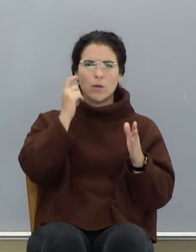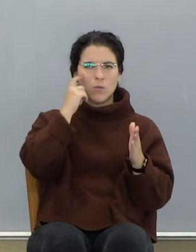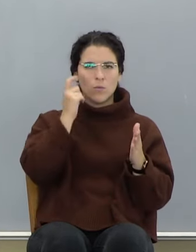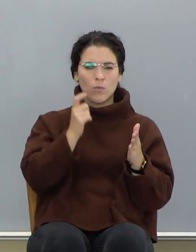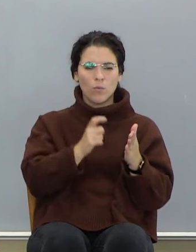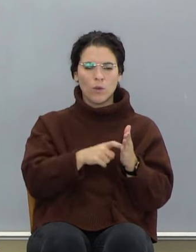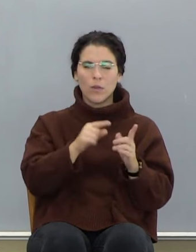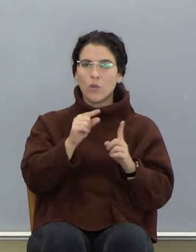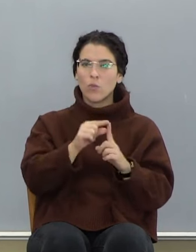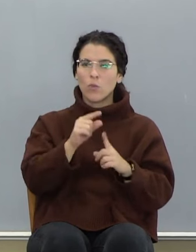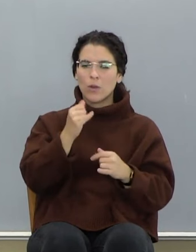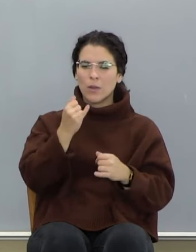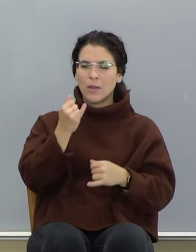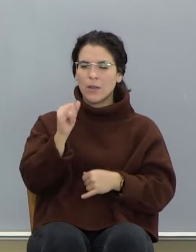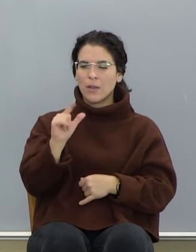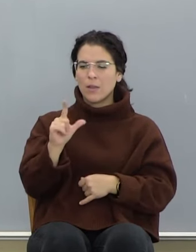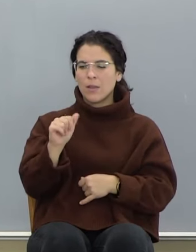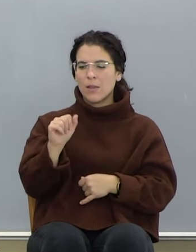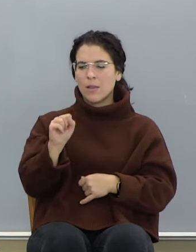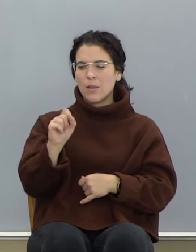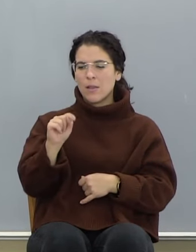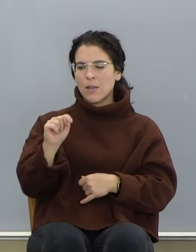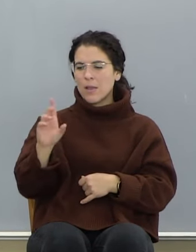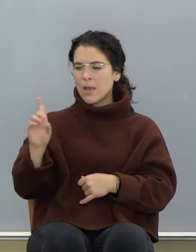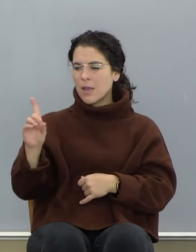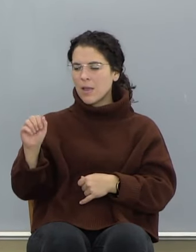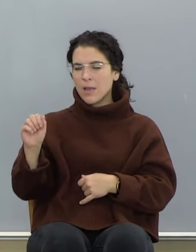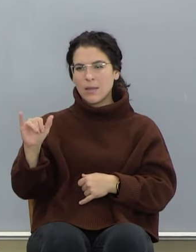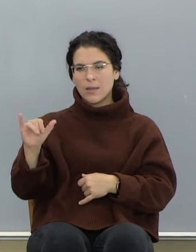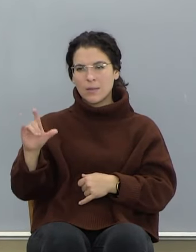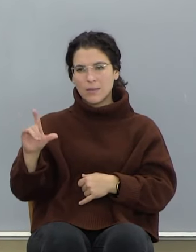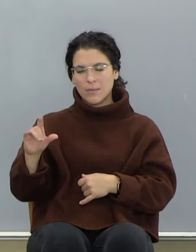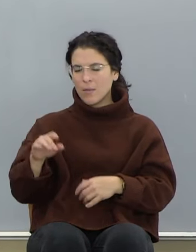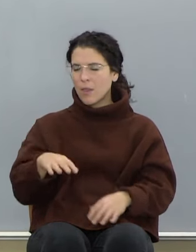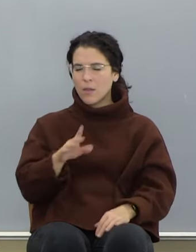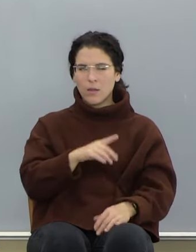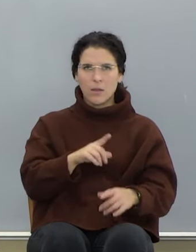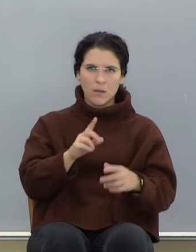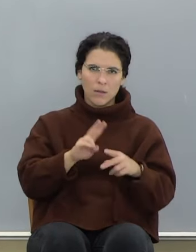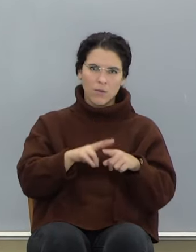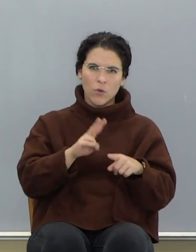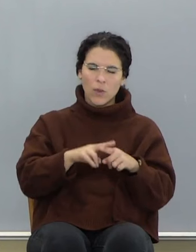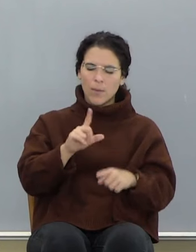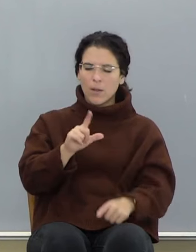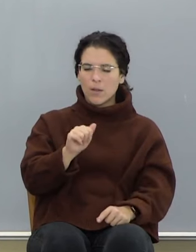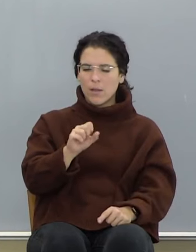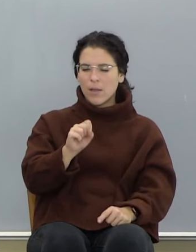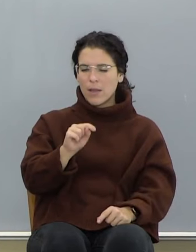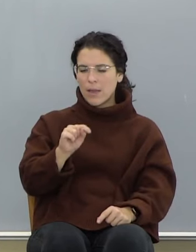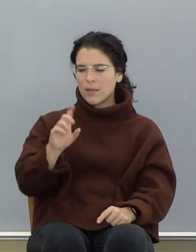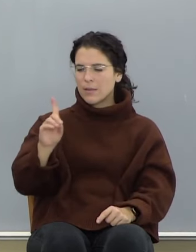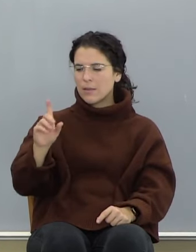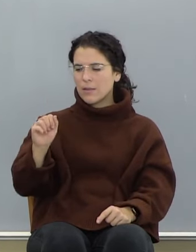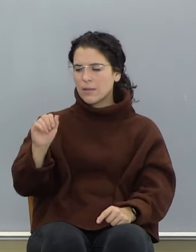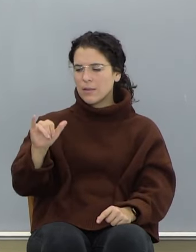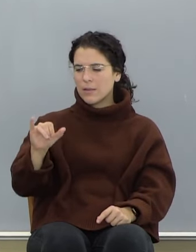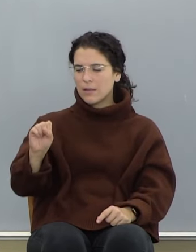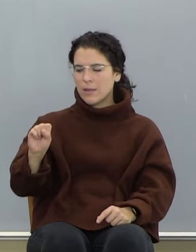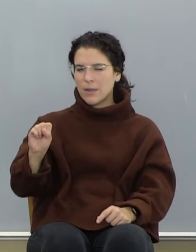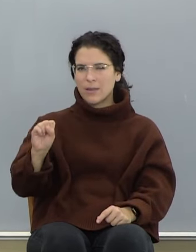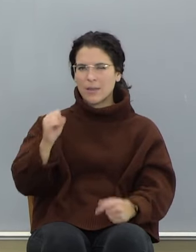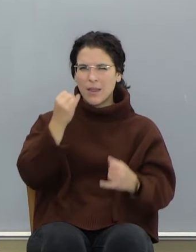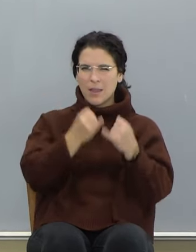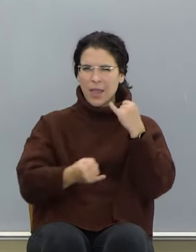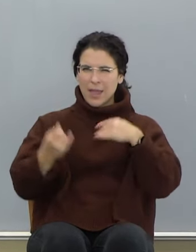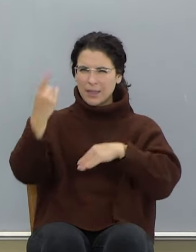the term last days. It's a general term. And I think much of the confusion